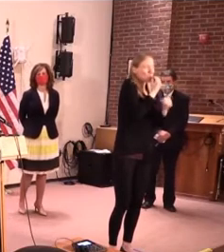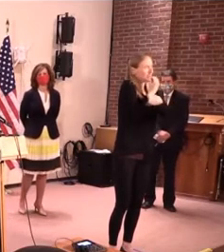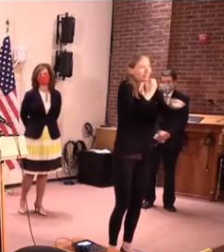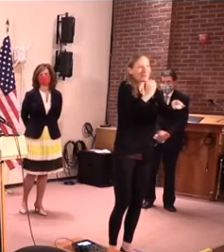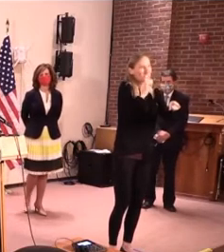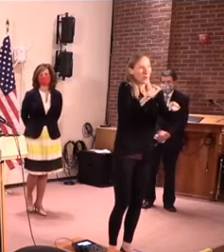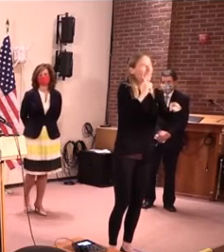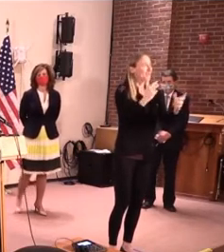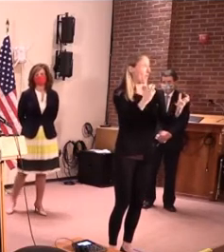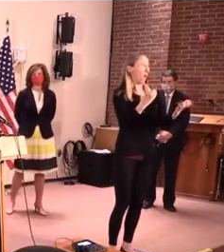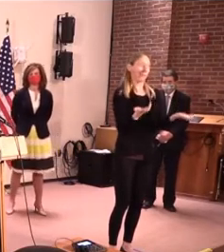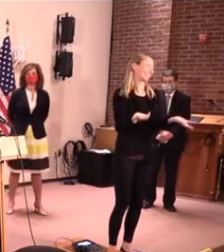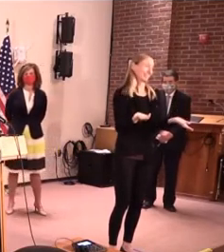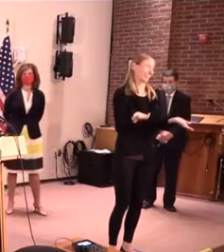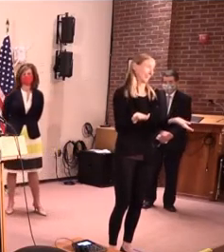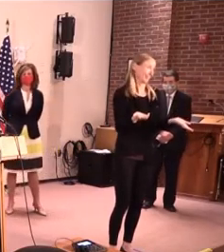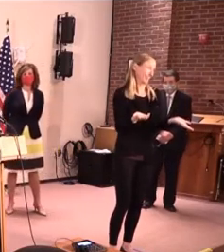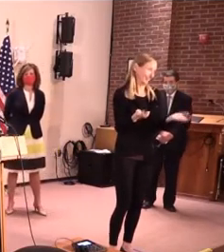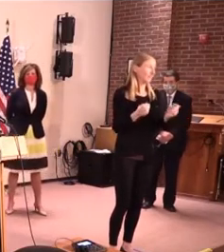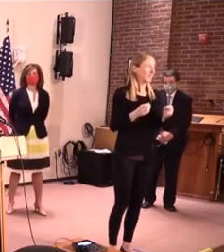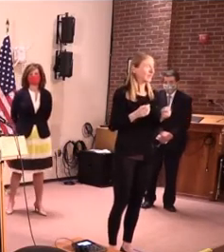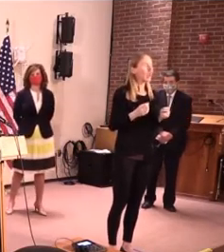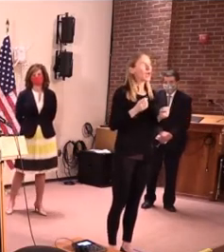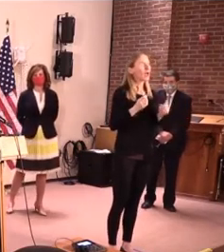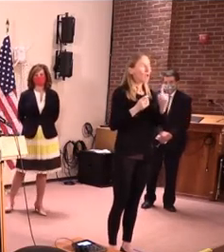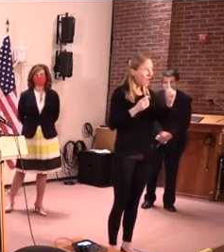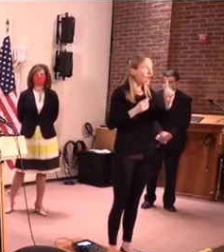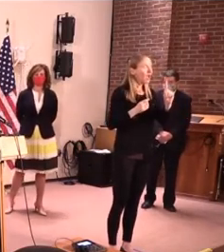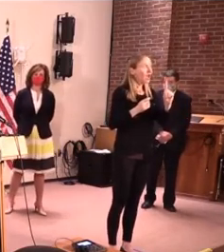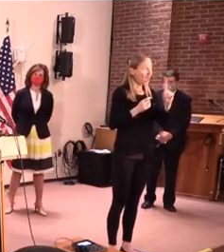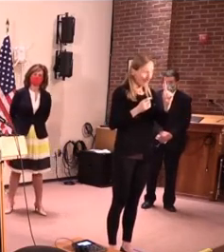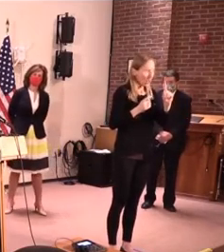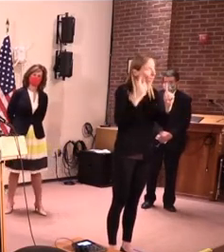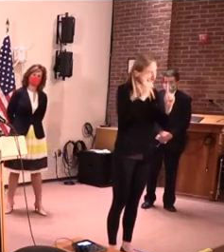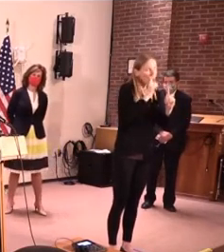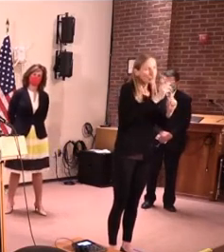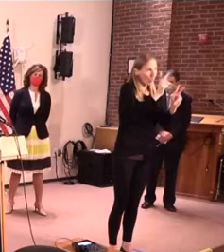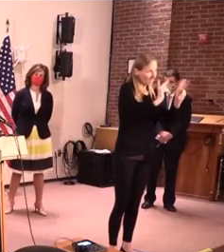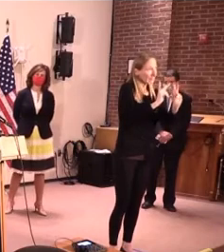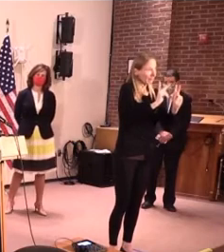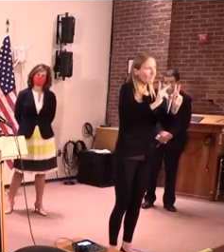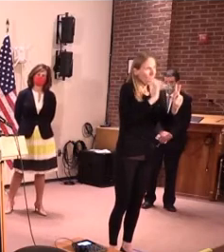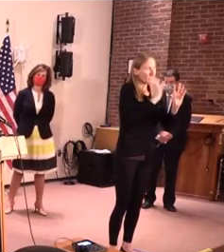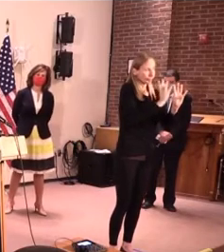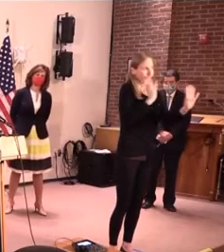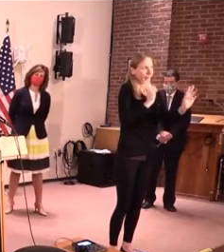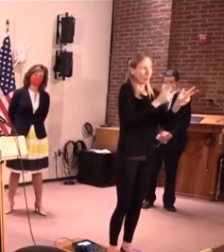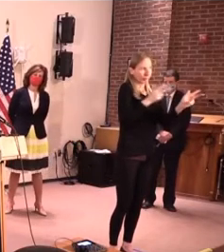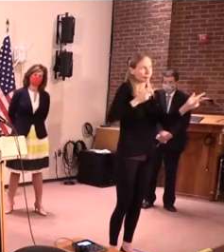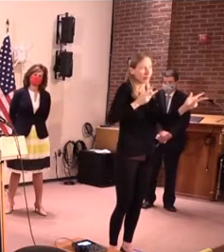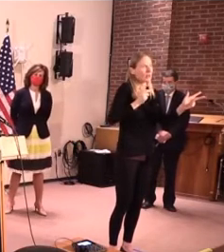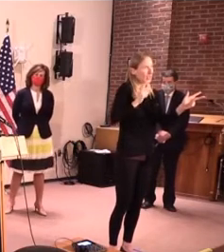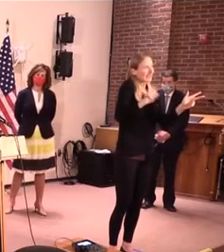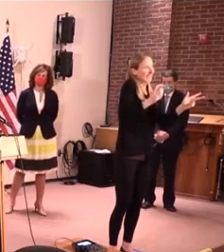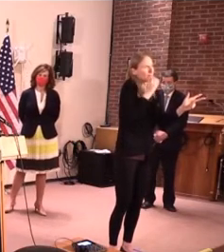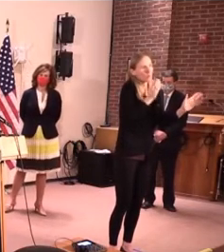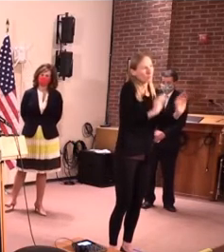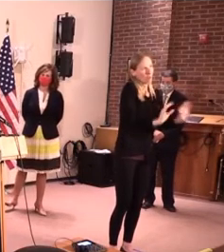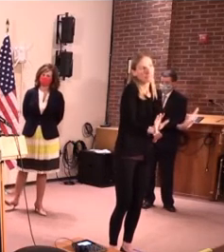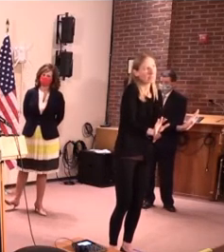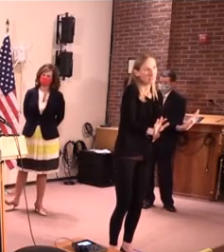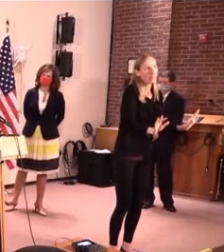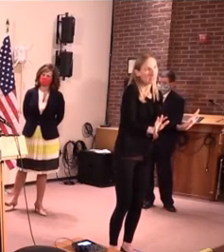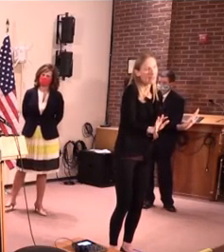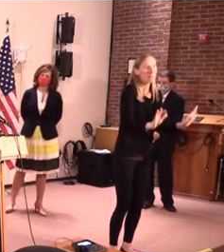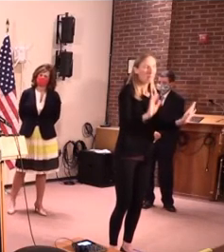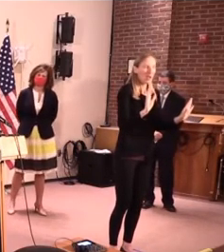as well. Now, that's not to say that people aren't in need that are going to these various locations,